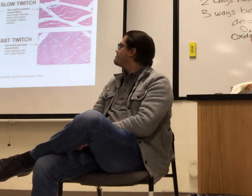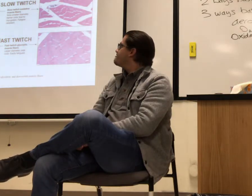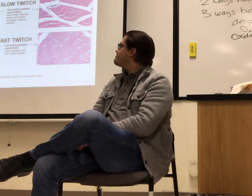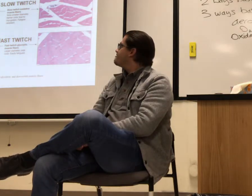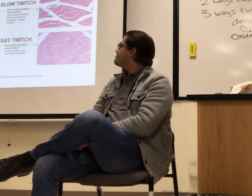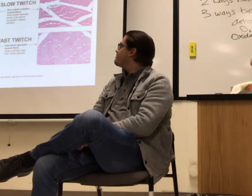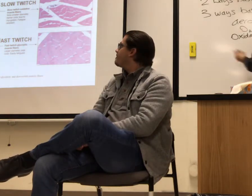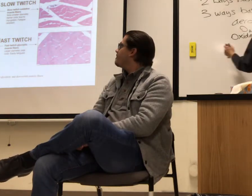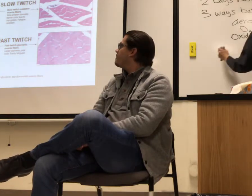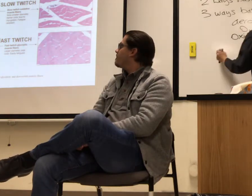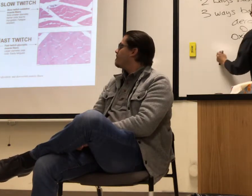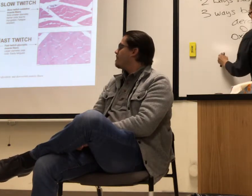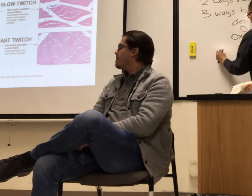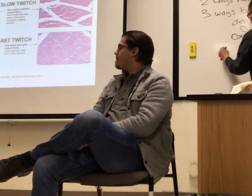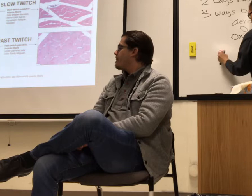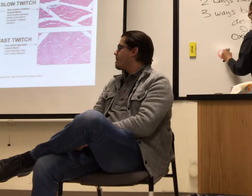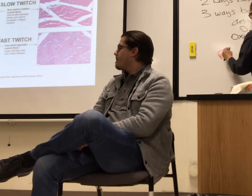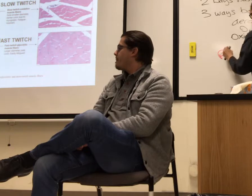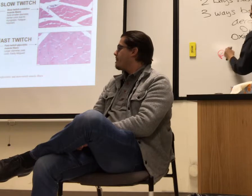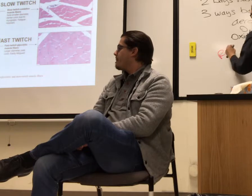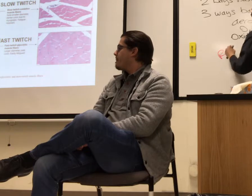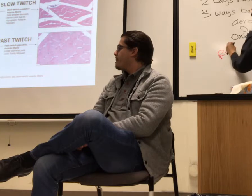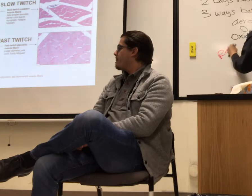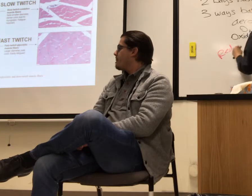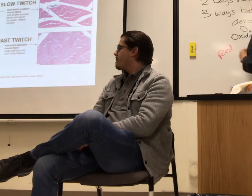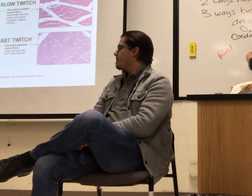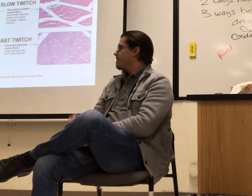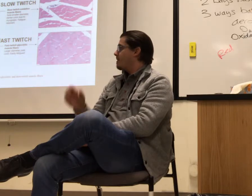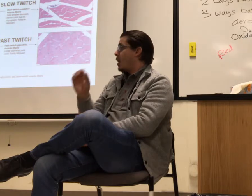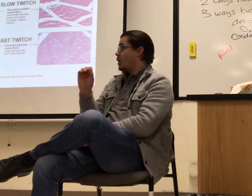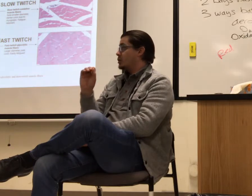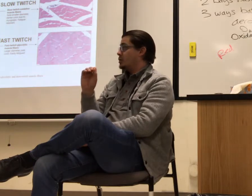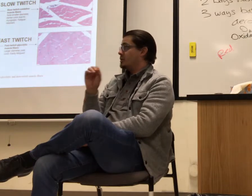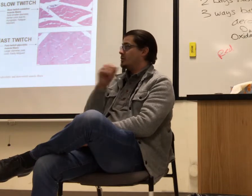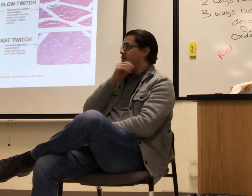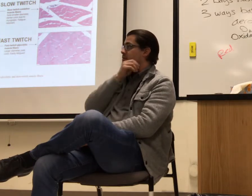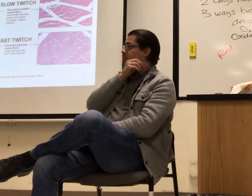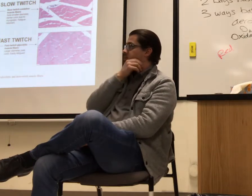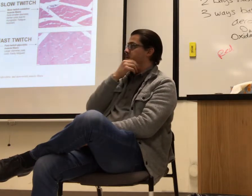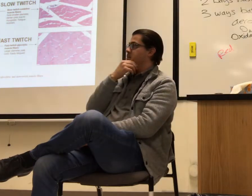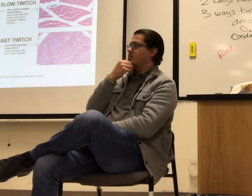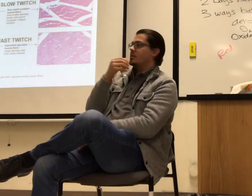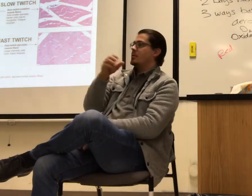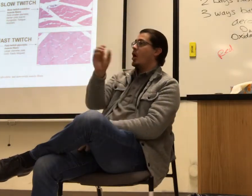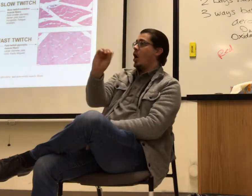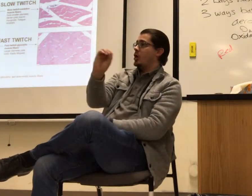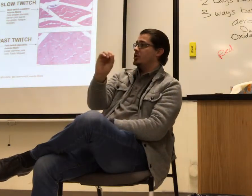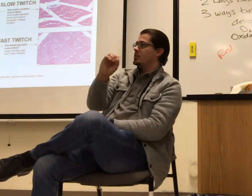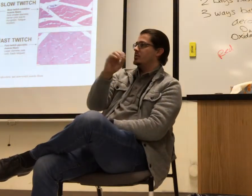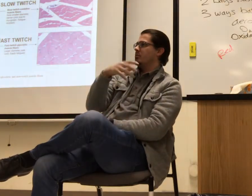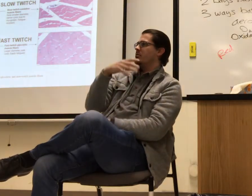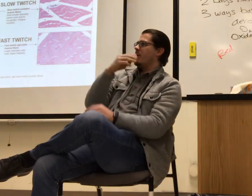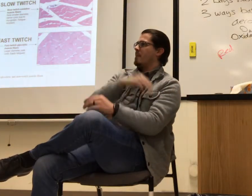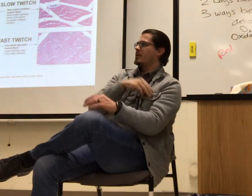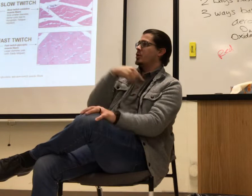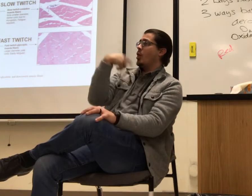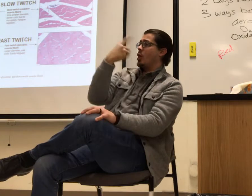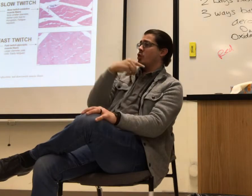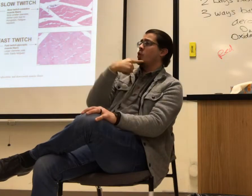on this end of the spectrum, the muscle appears red due to the myoglobin, increased myoglobin